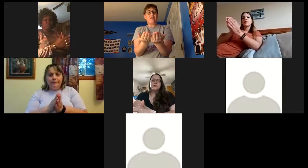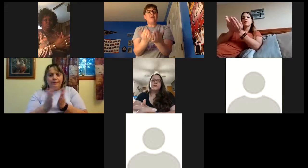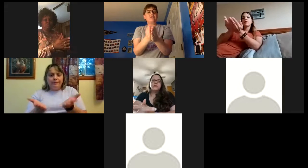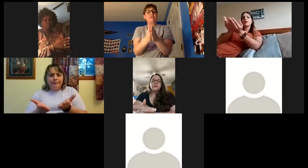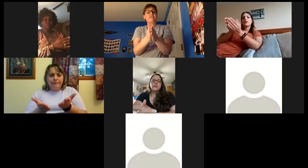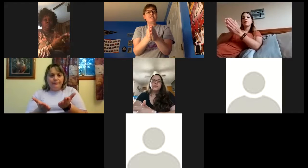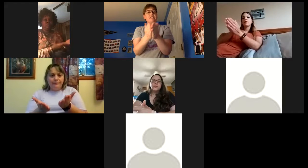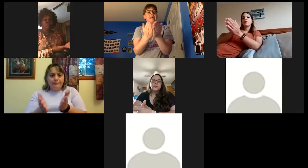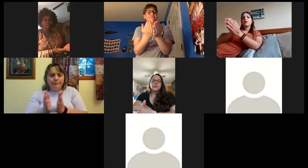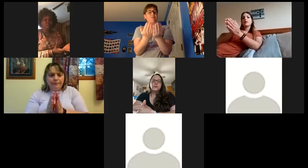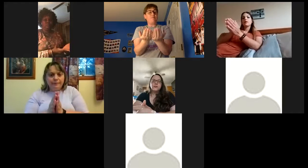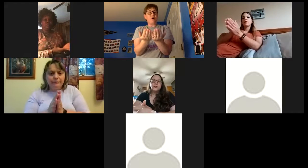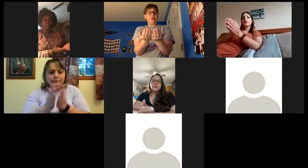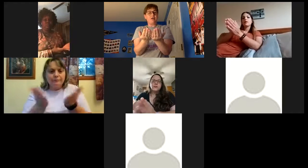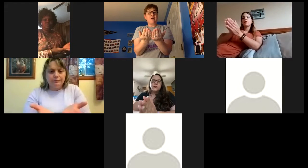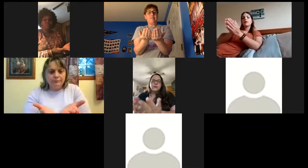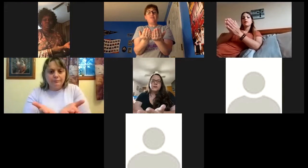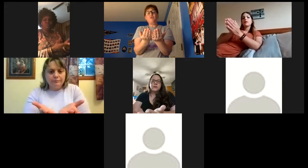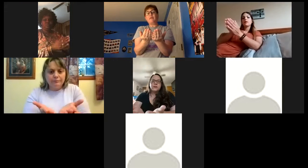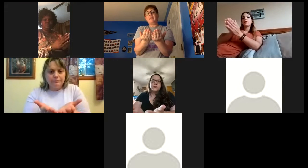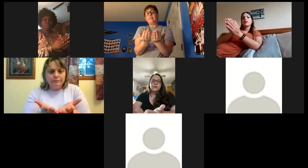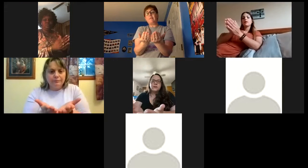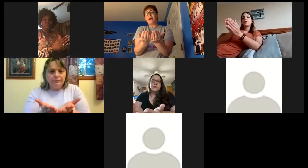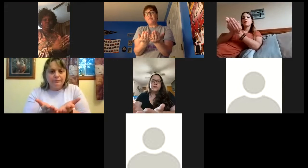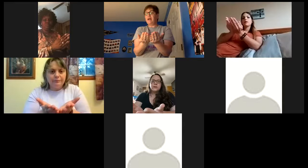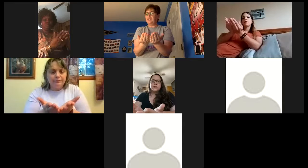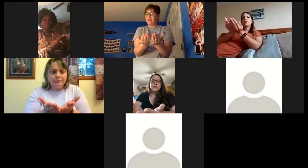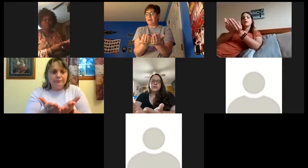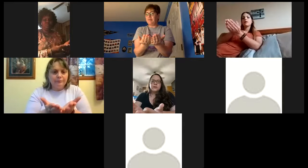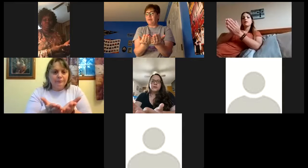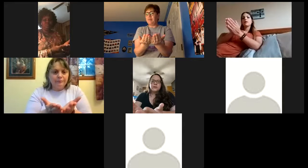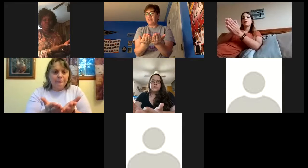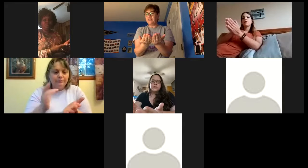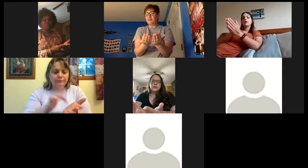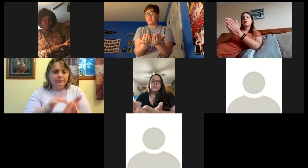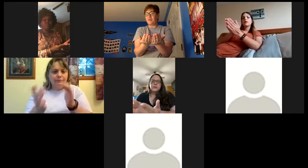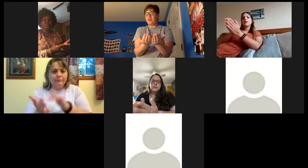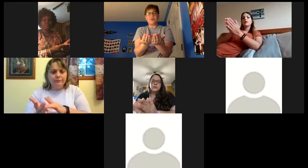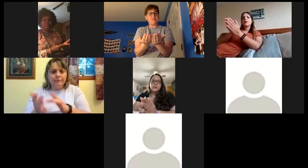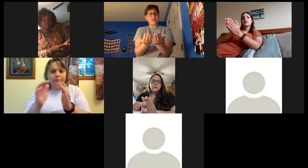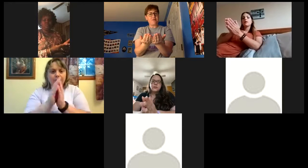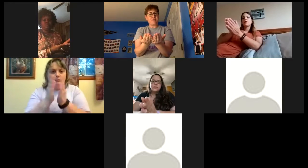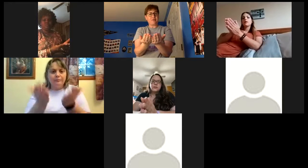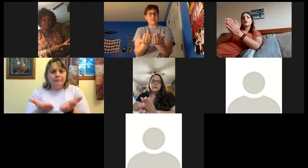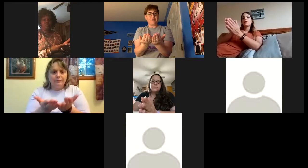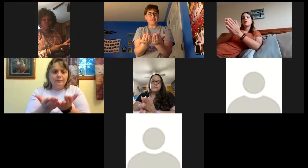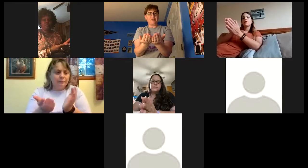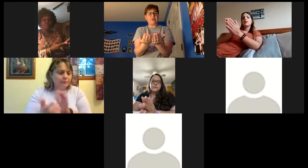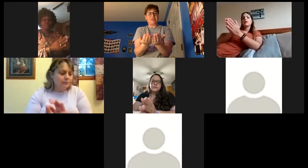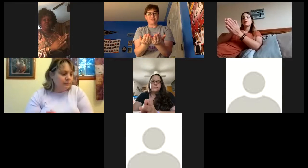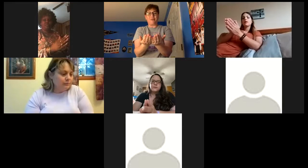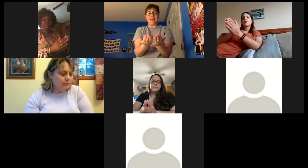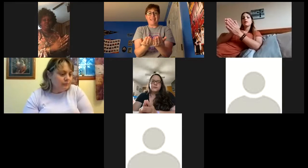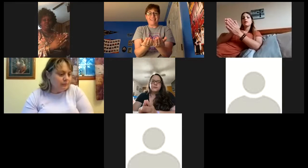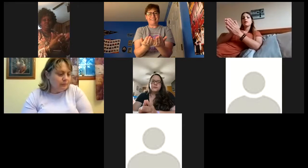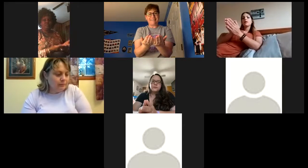So this is a sign for book, but if you want to say Bible, I should have put book as one of our words. That would have been really good to do